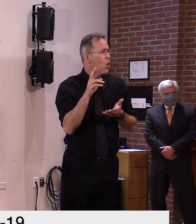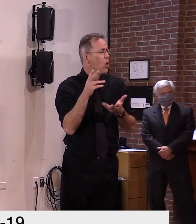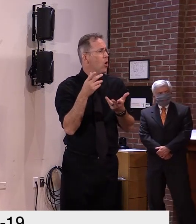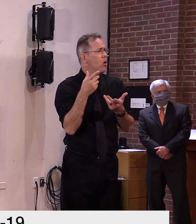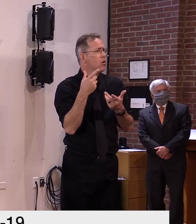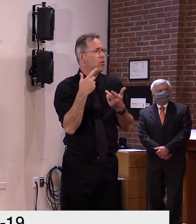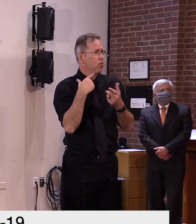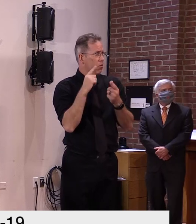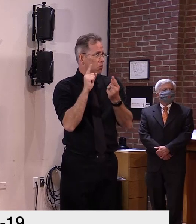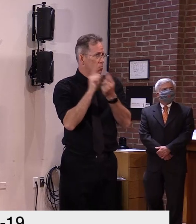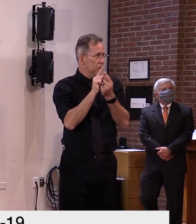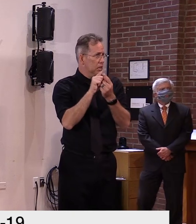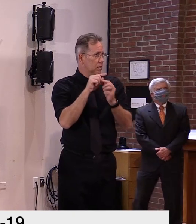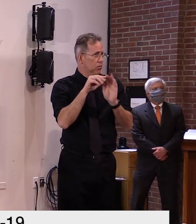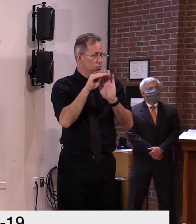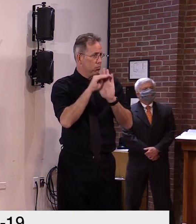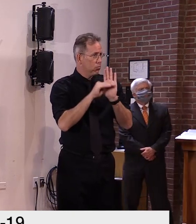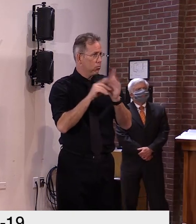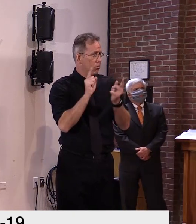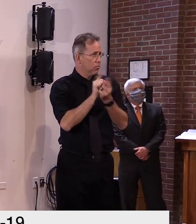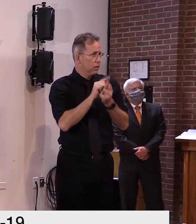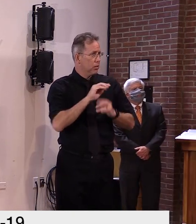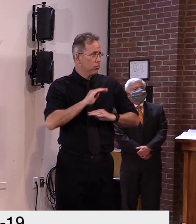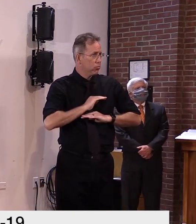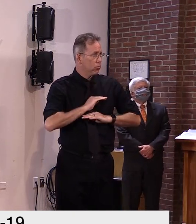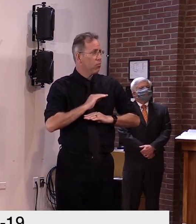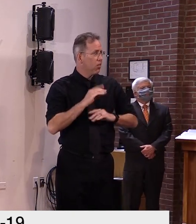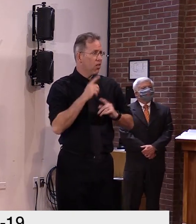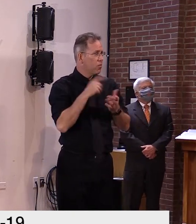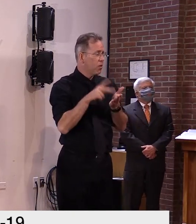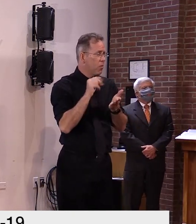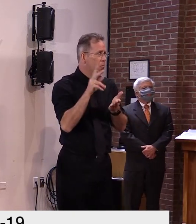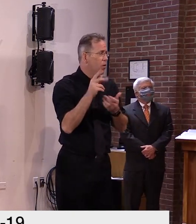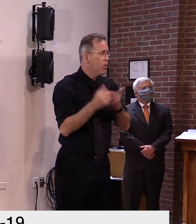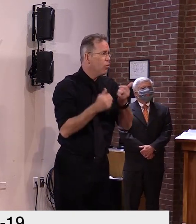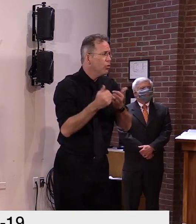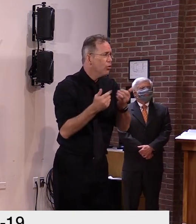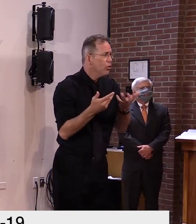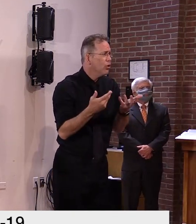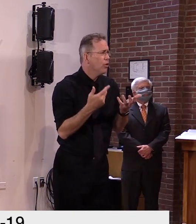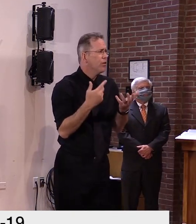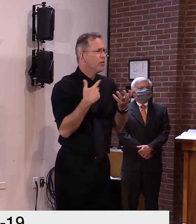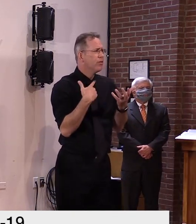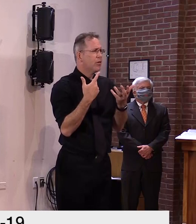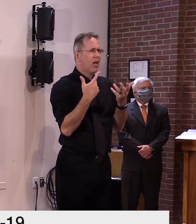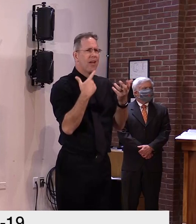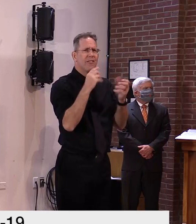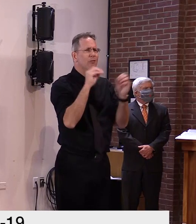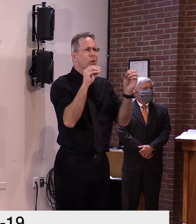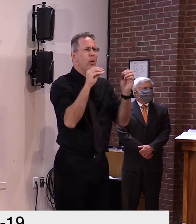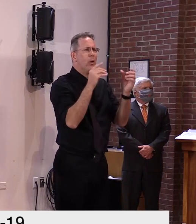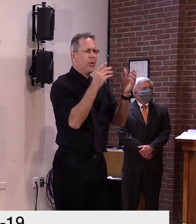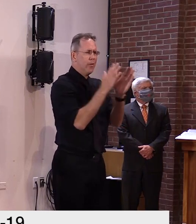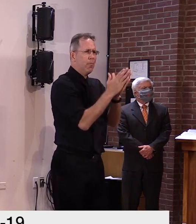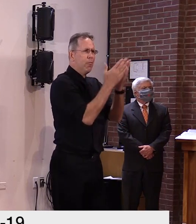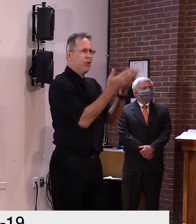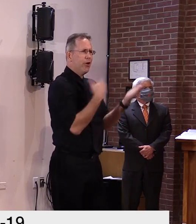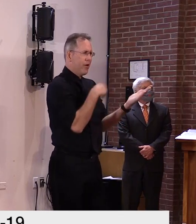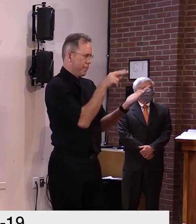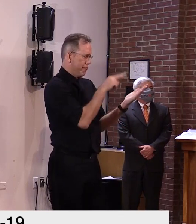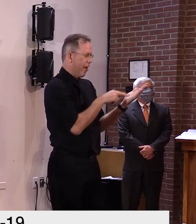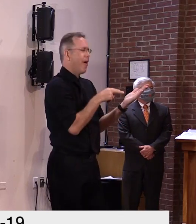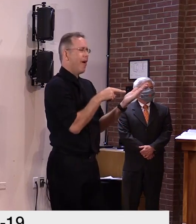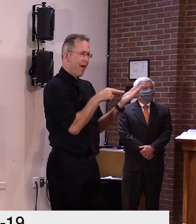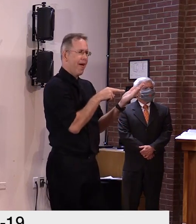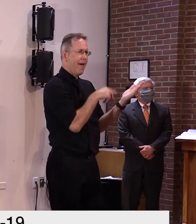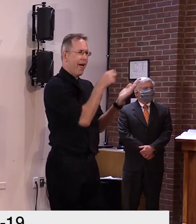year would be harder if that were in the air. Yes, that's a great point. So, yes, I'll